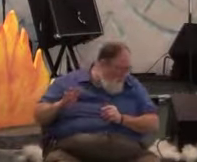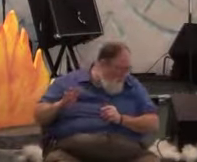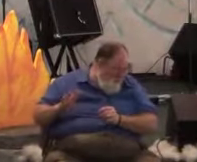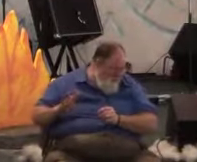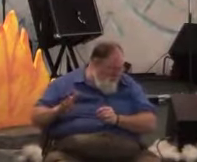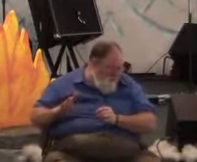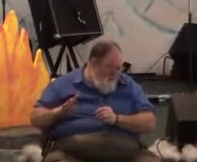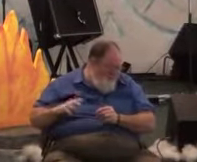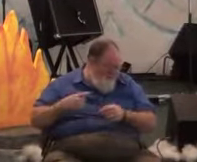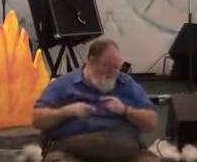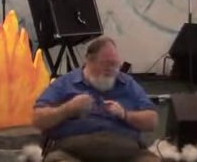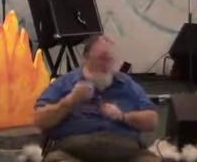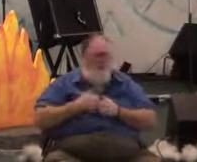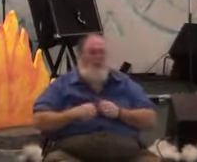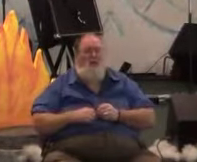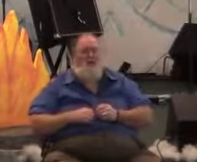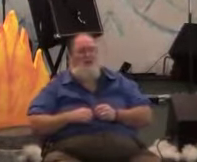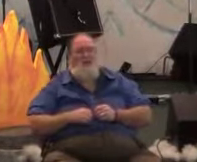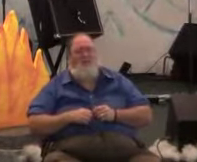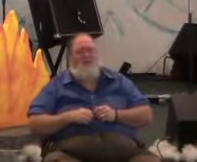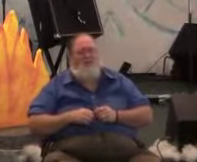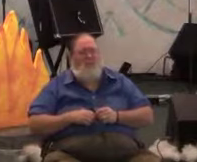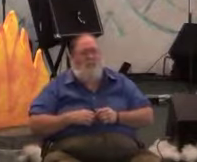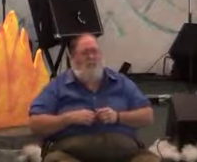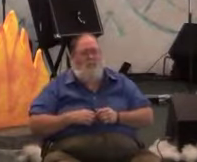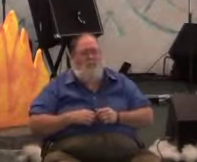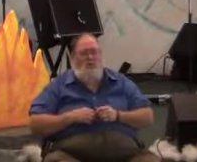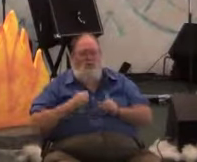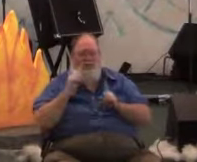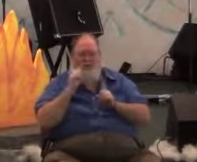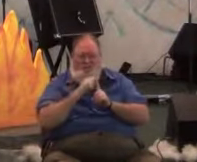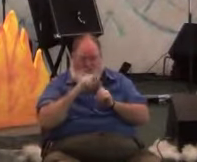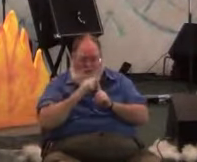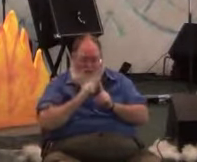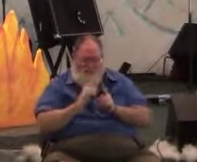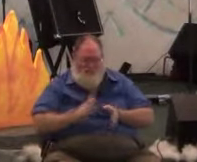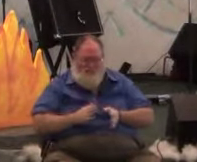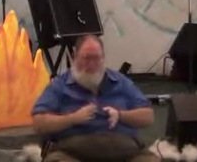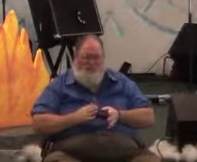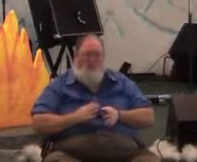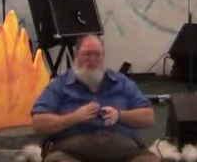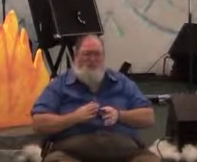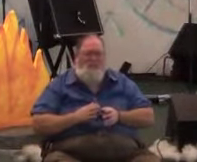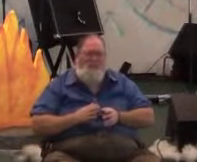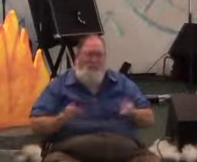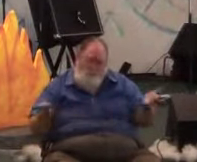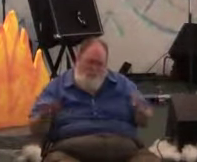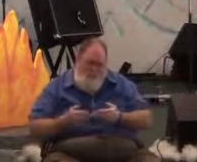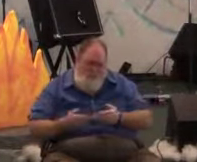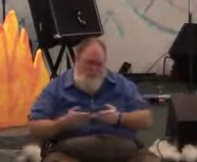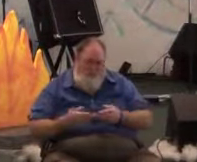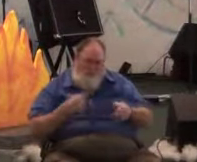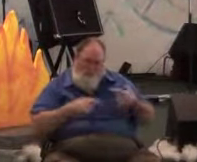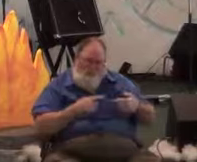quarrel. Fools quarrel. So don't get caught up in that quarreling mess or you become a fool as